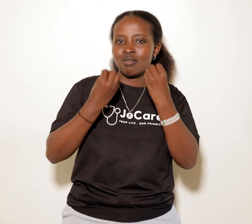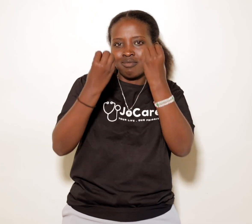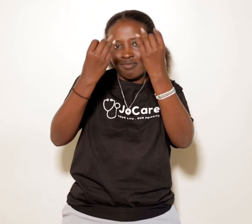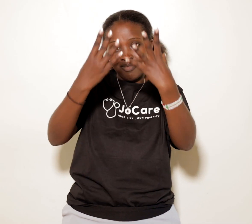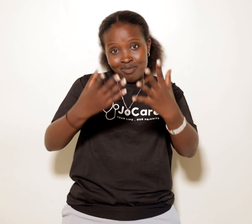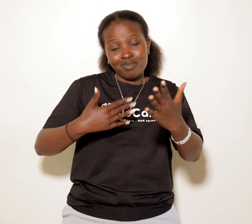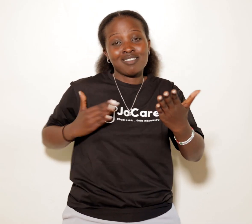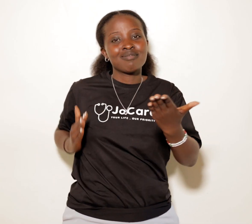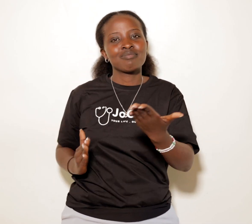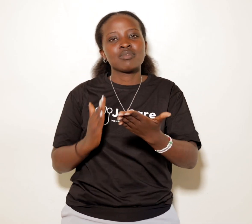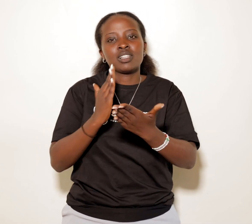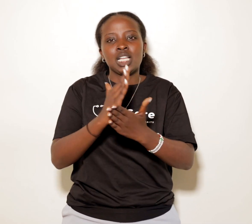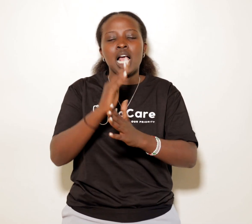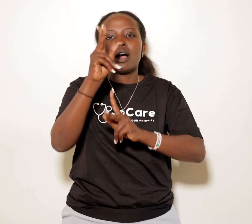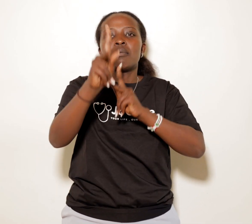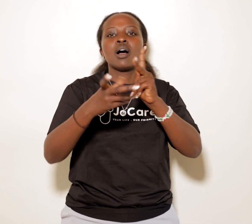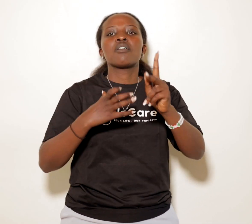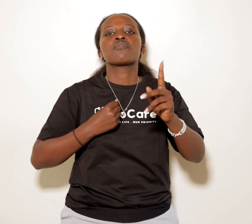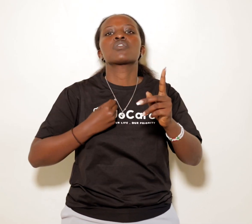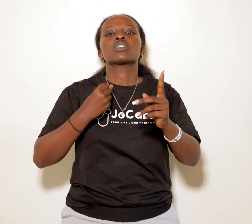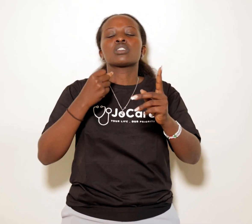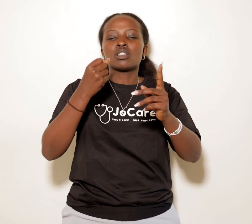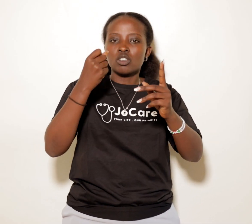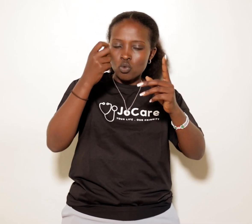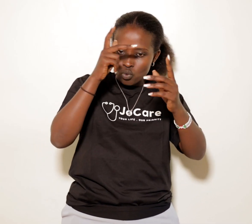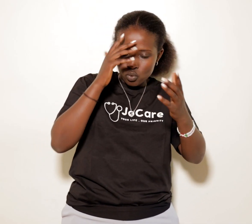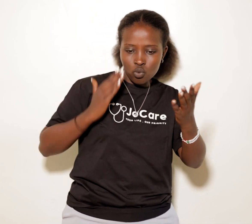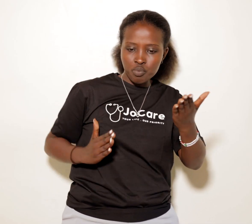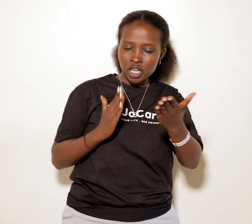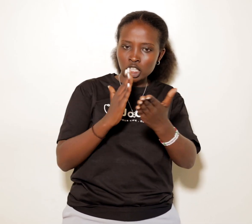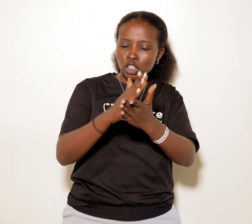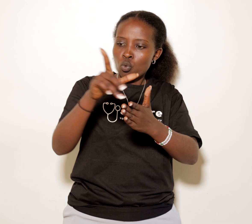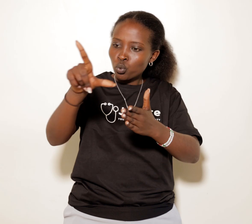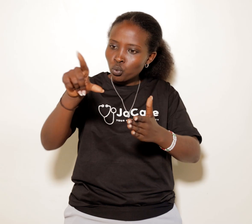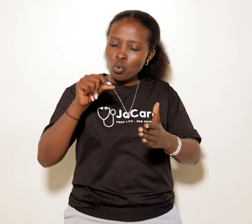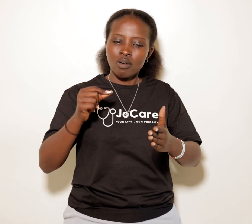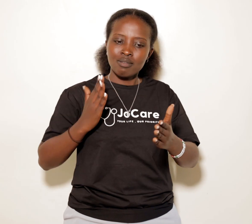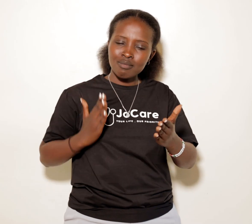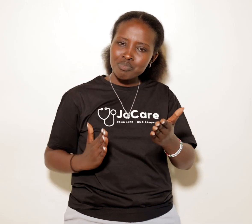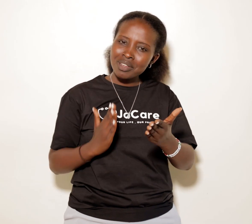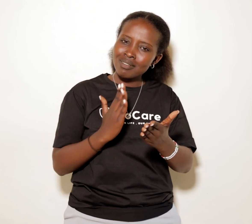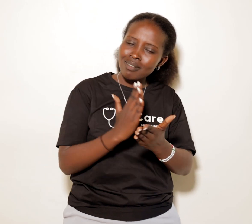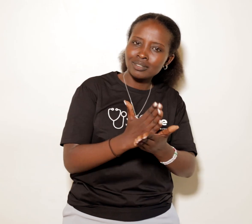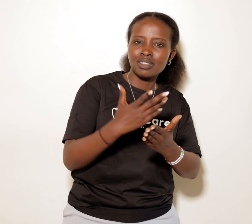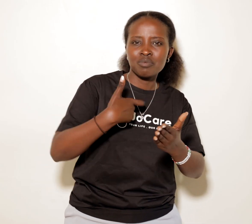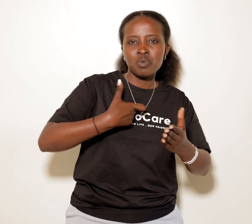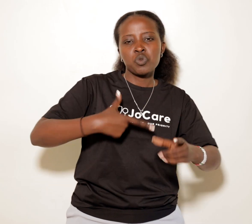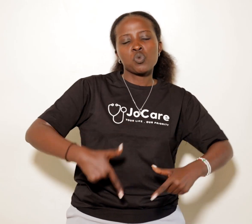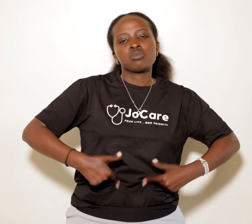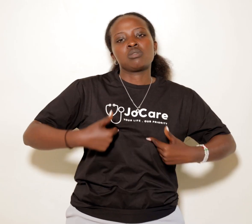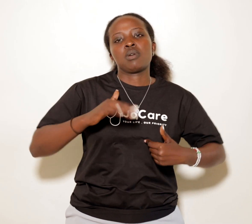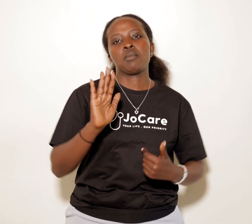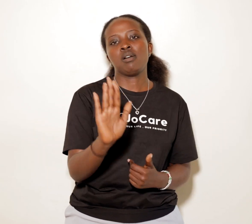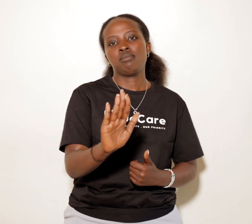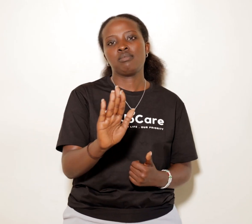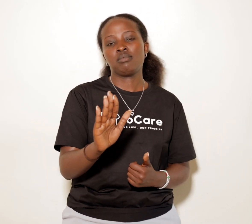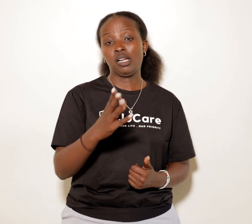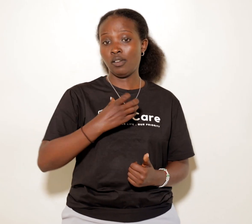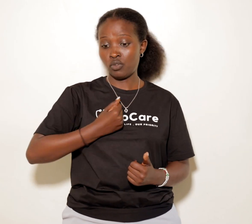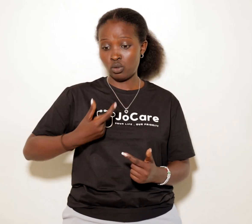these people living with disabilities, a right to choose and a right to their own body and a right to their own life. So they're